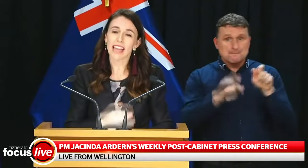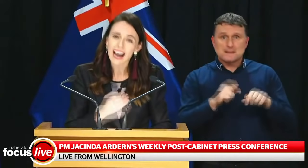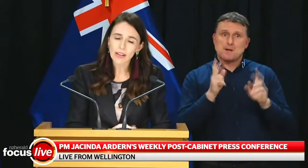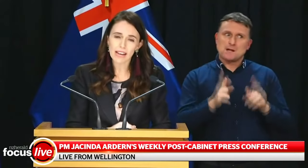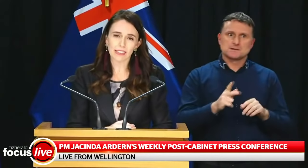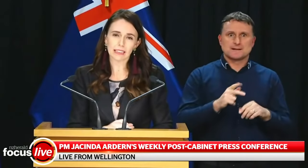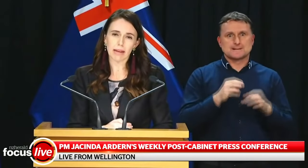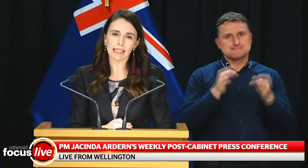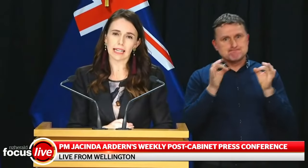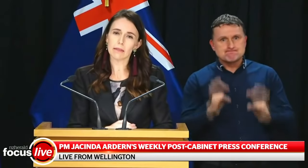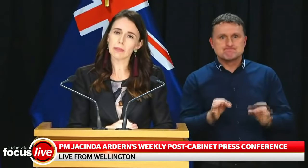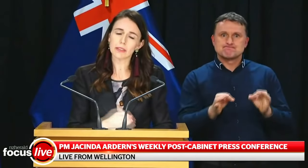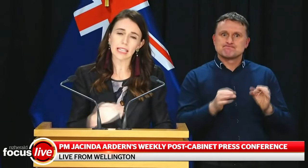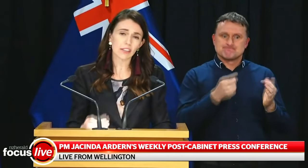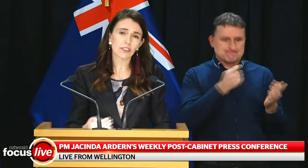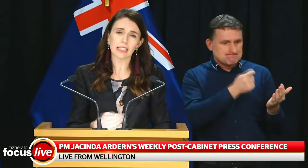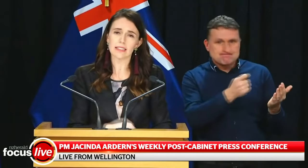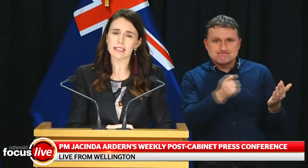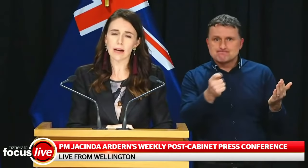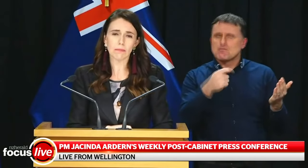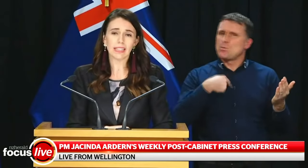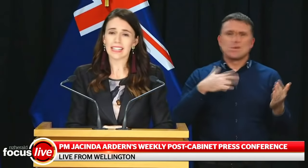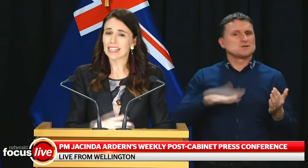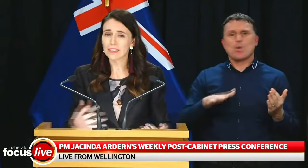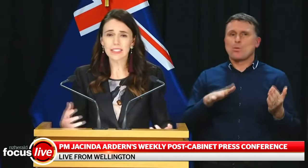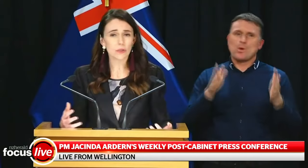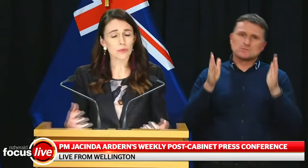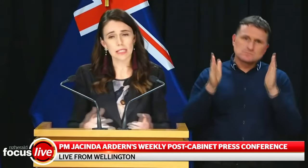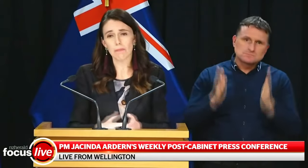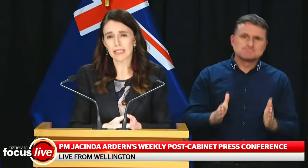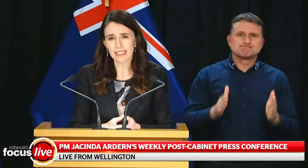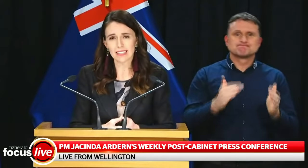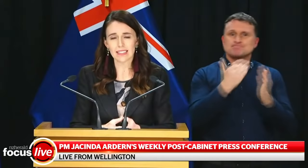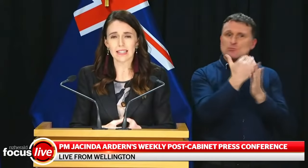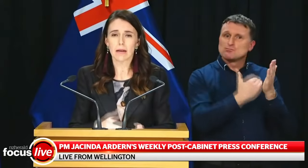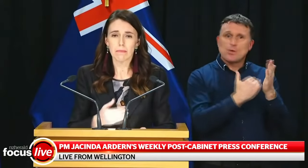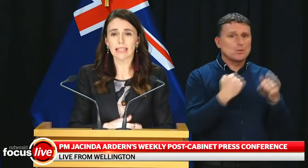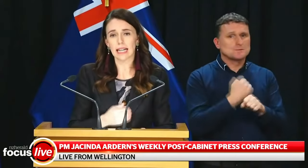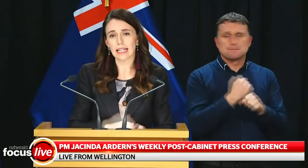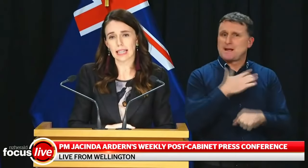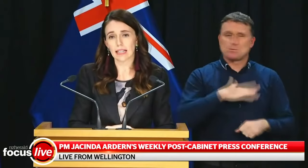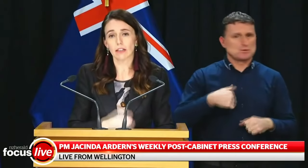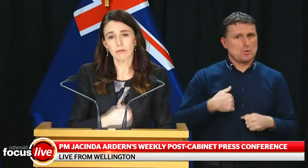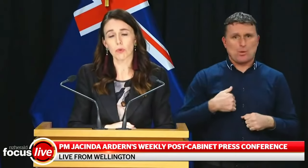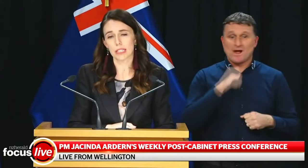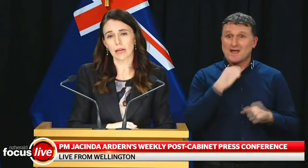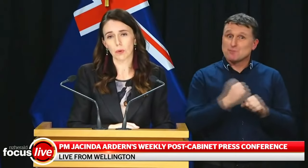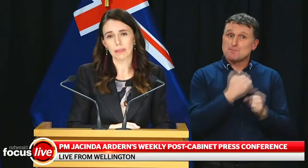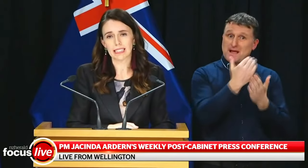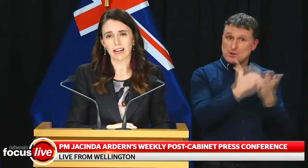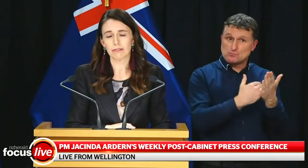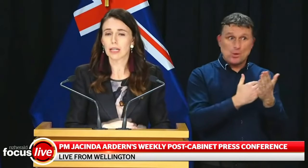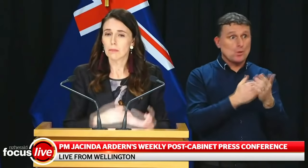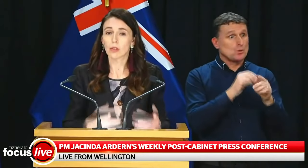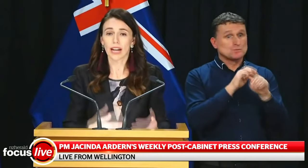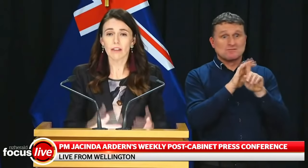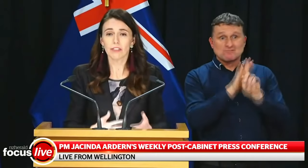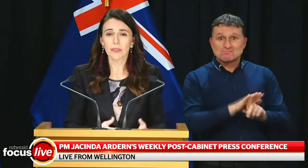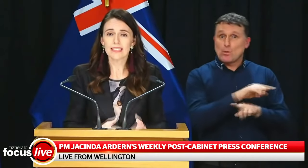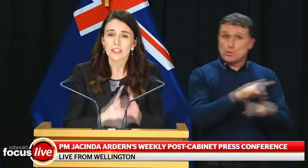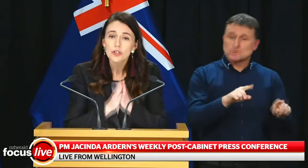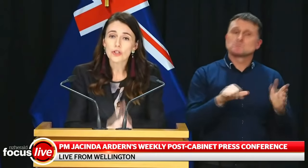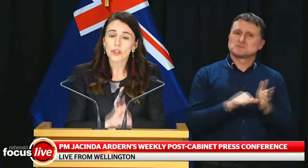vigilance without having to mandate it, because actually in some areas or for some businesses, mandating that and enforcing it would be tough. But